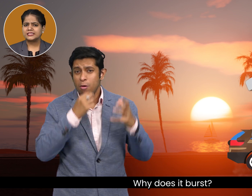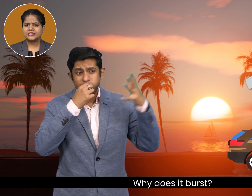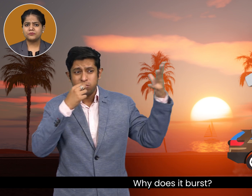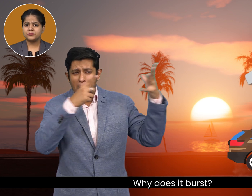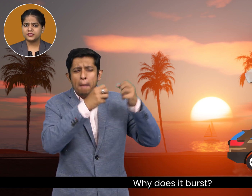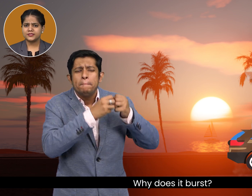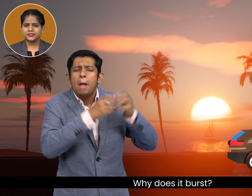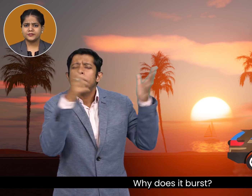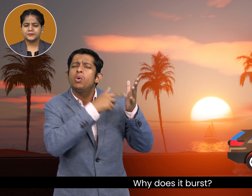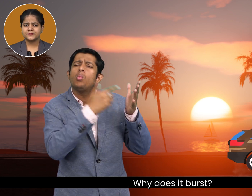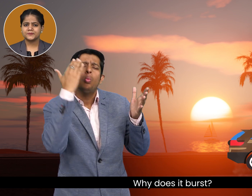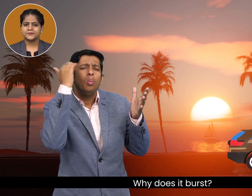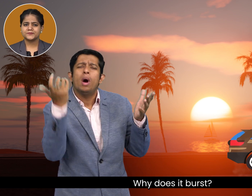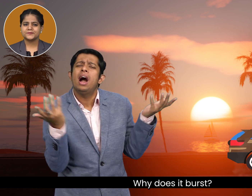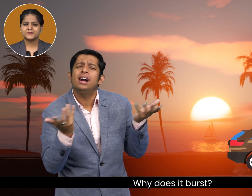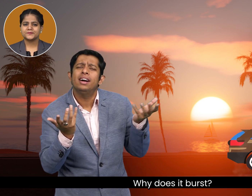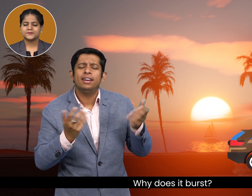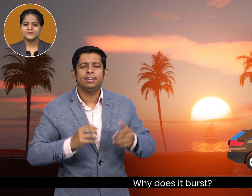Why does it burst?